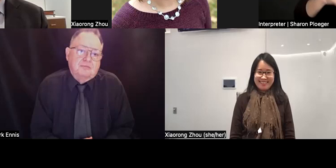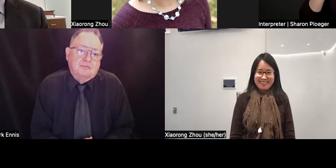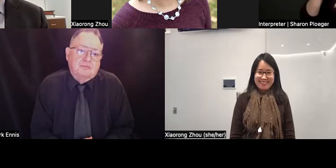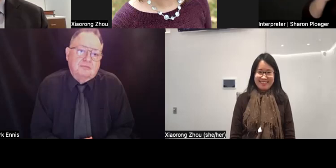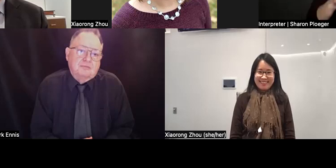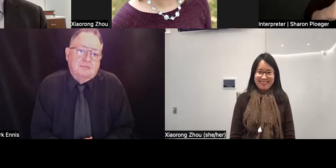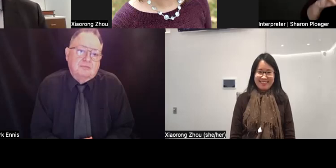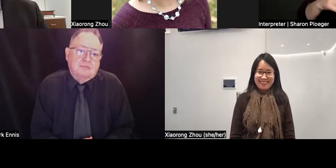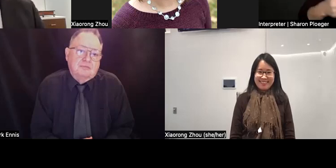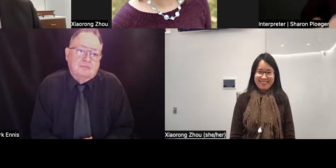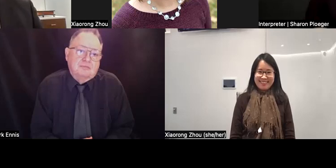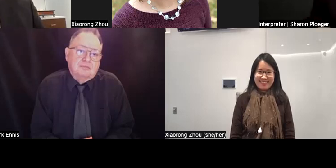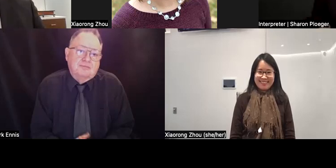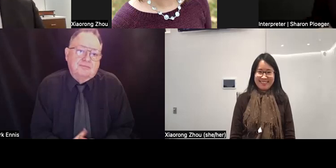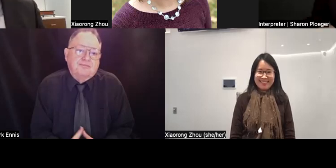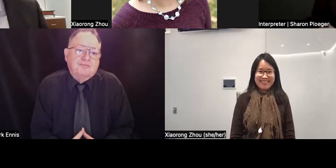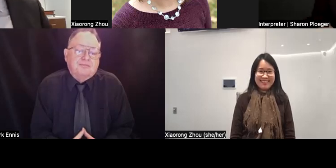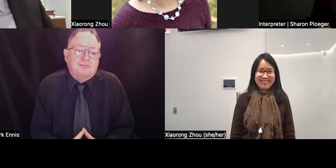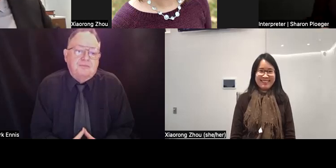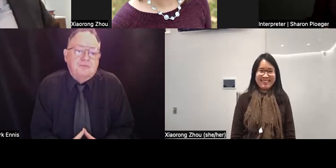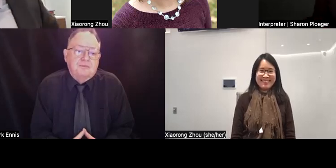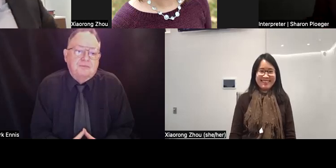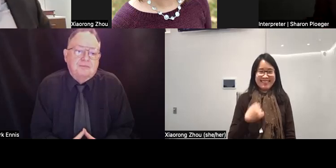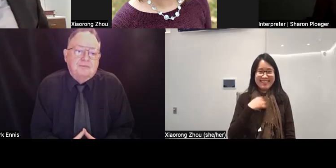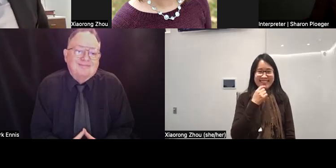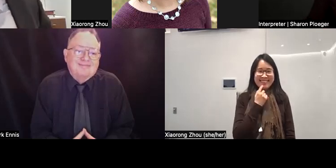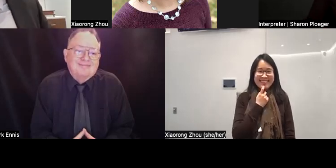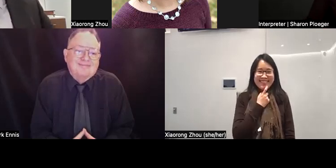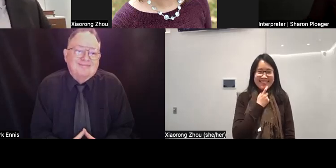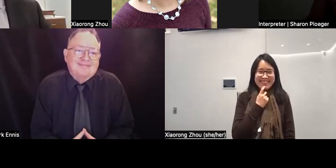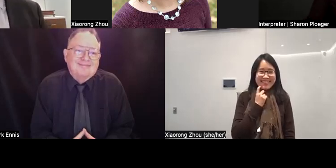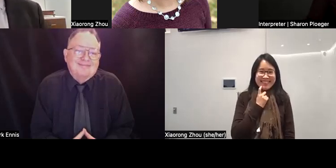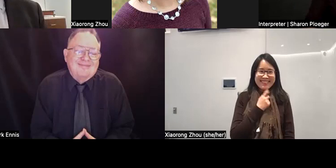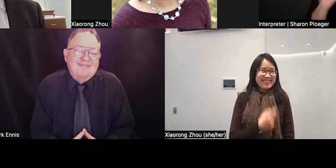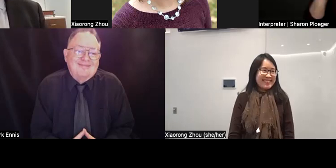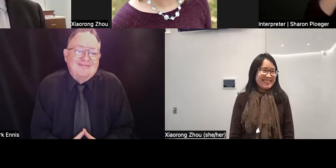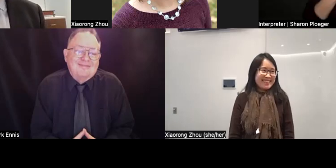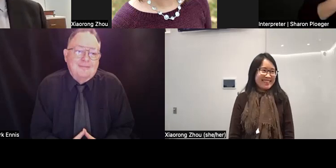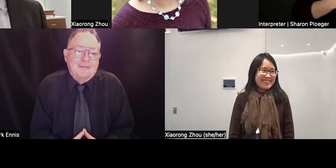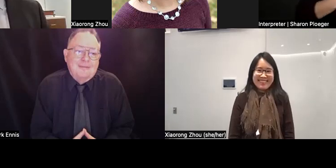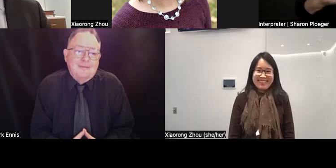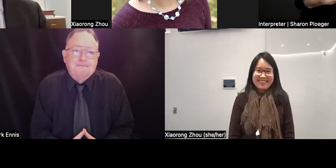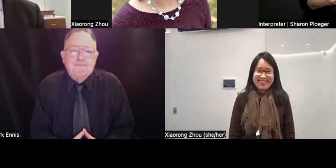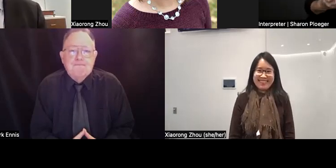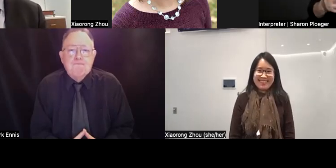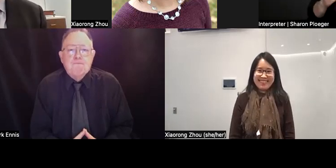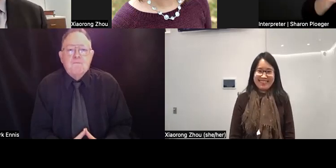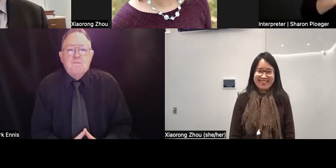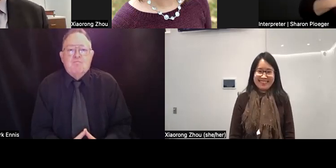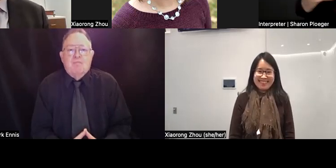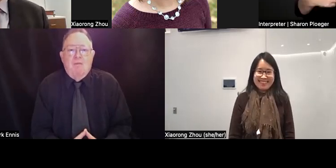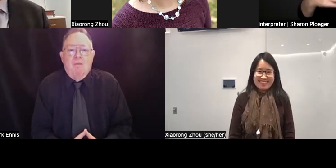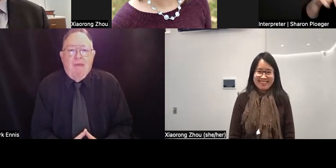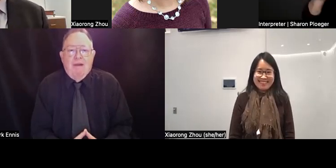during that. And that was part of our problem. Oh, okay. I just wanted to make sure that everybody I appreciate the right names. No,